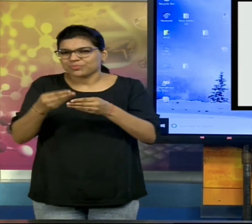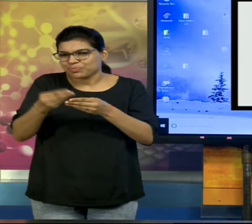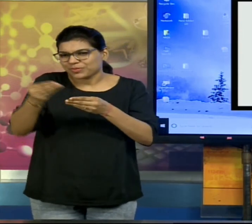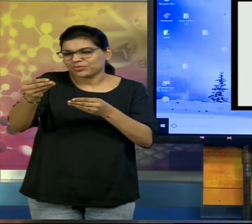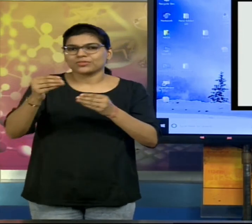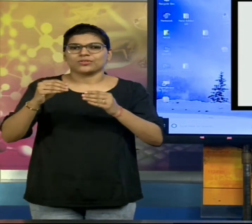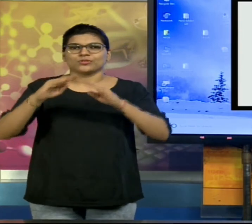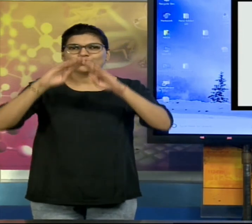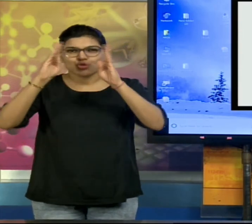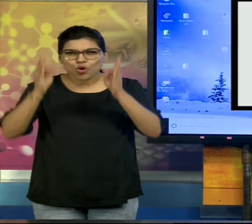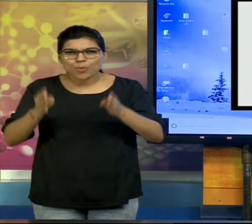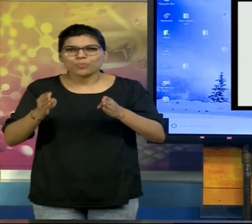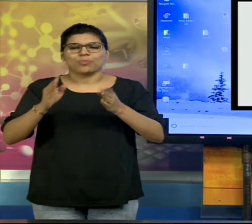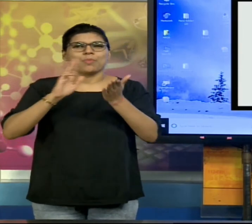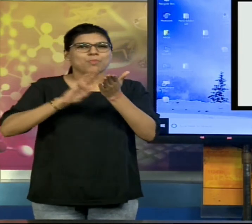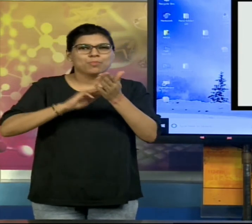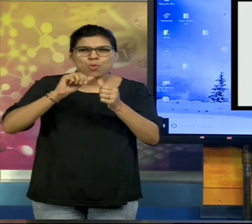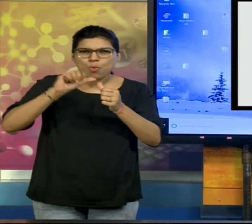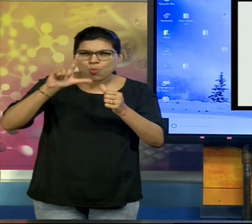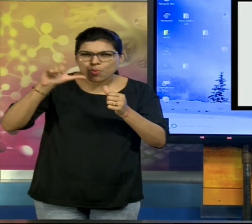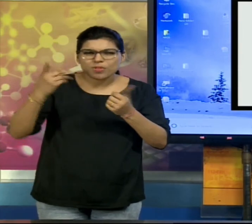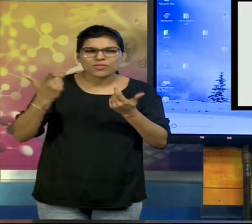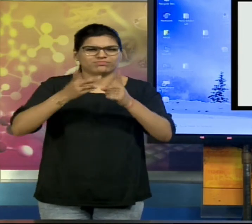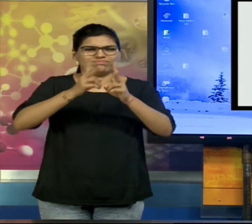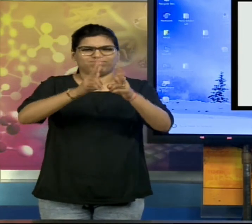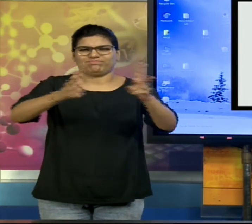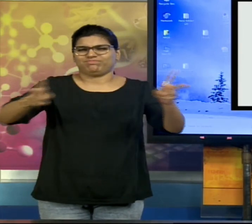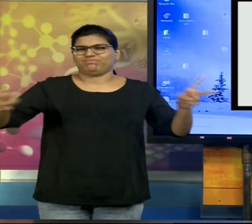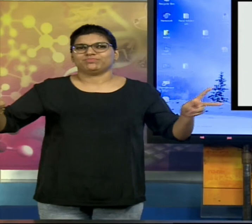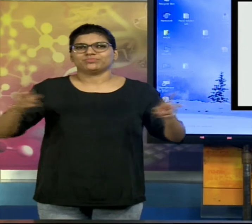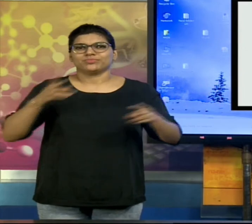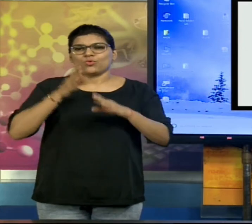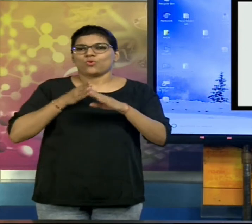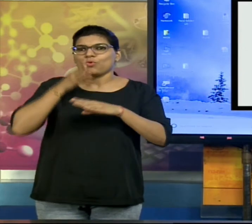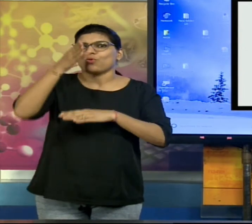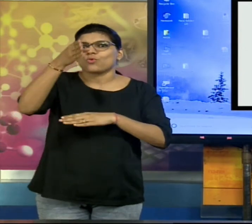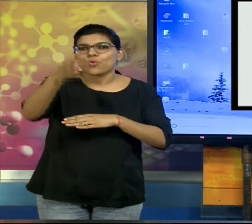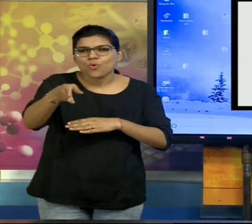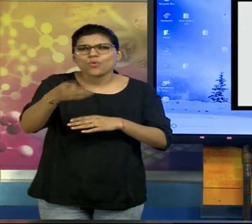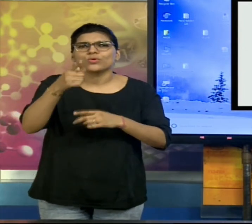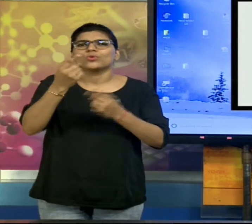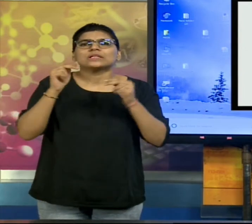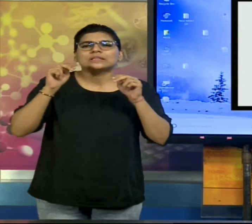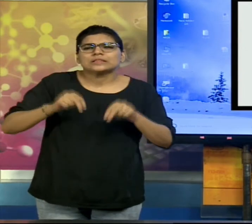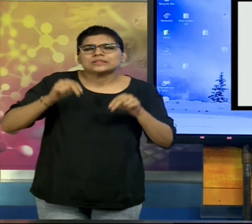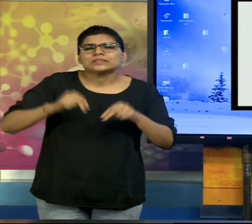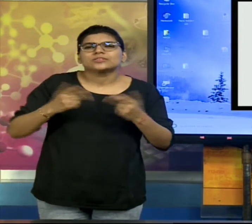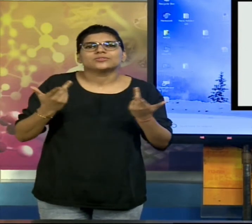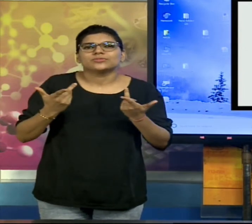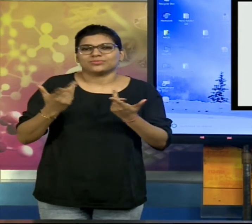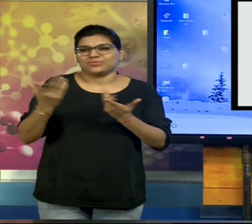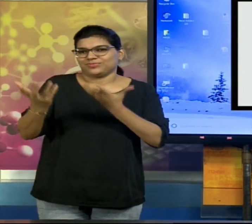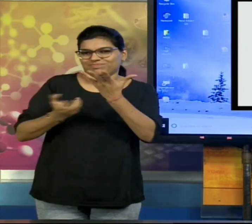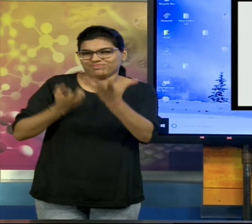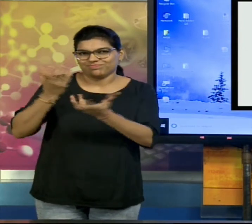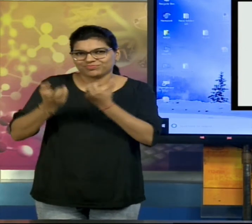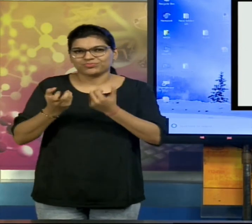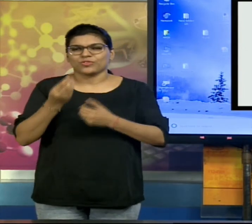things from the market, from the mall, from all those places which are near your